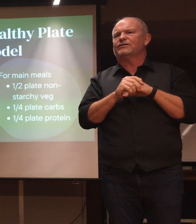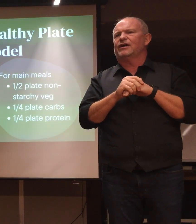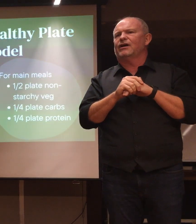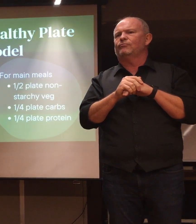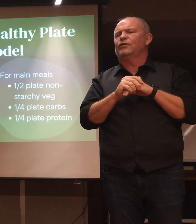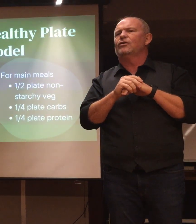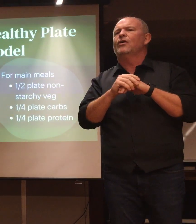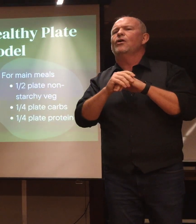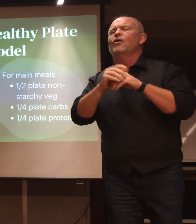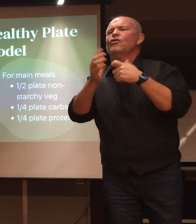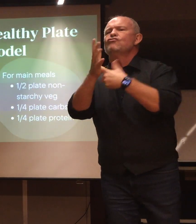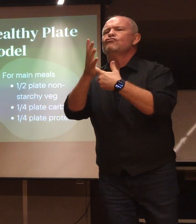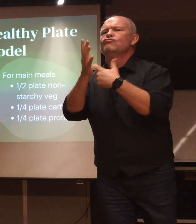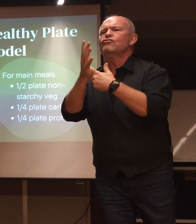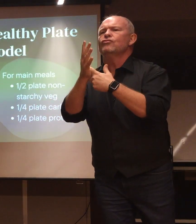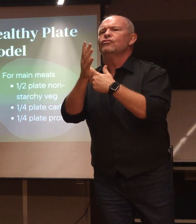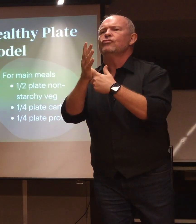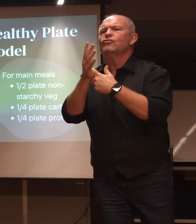what about